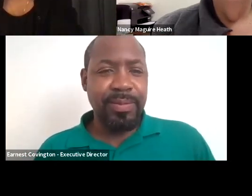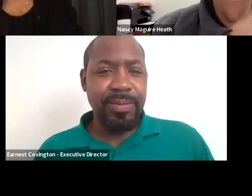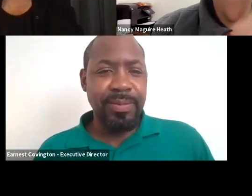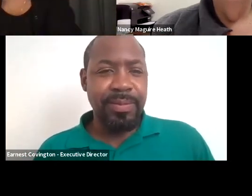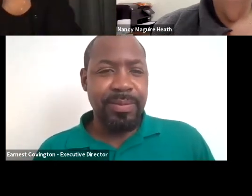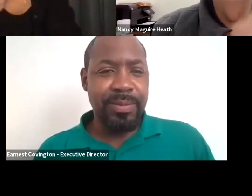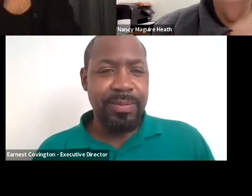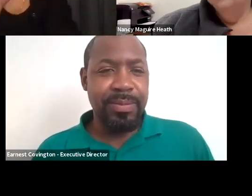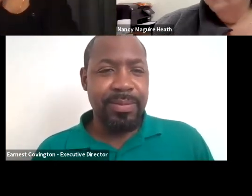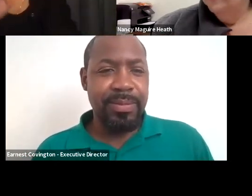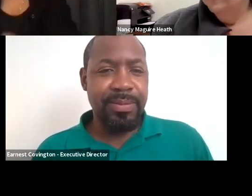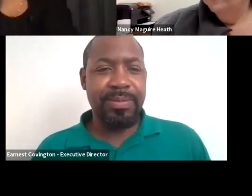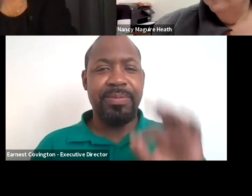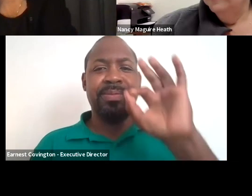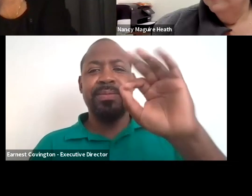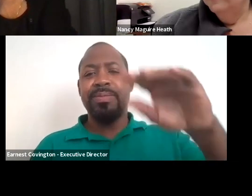Yes.